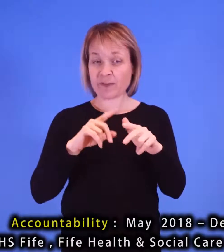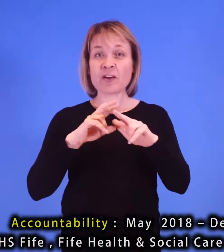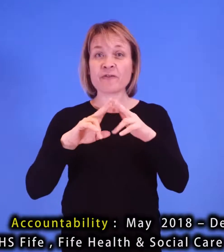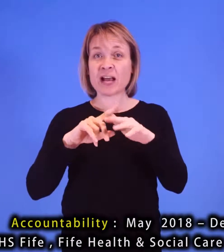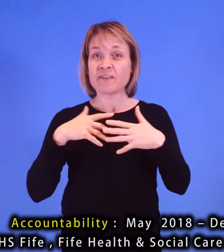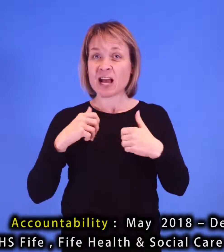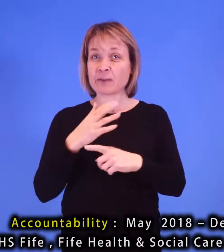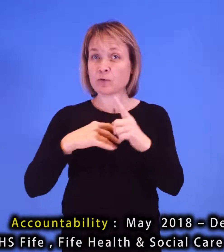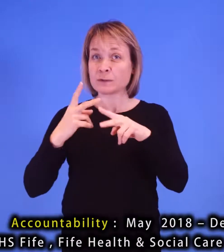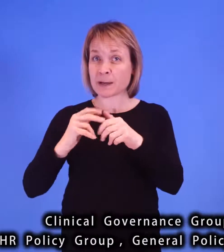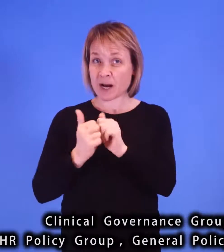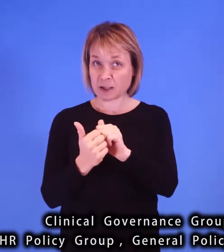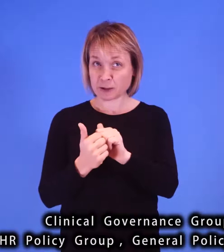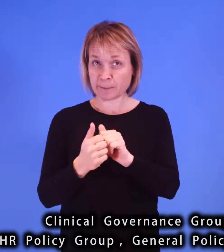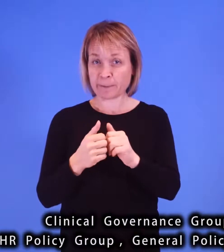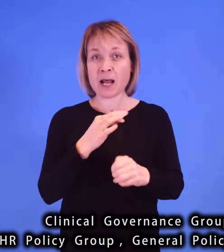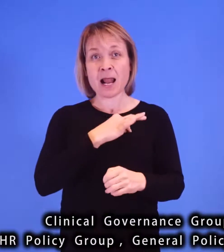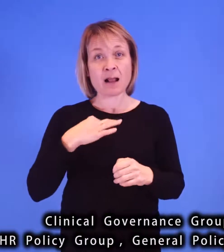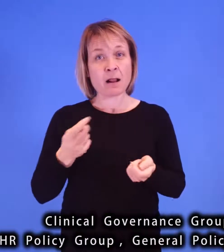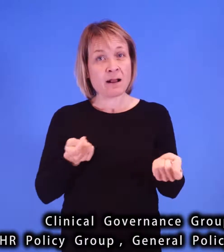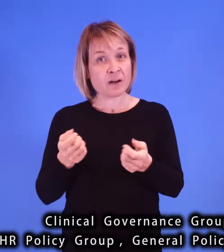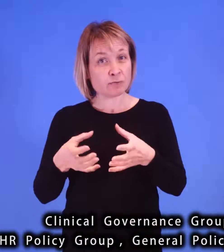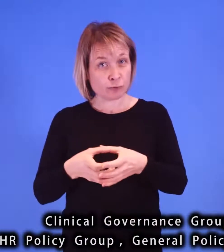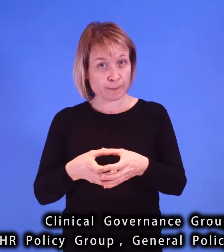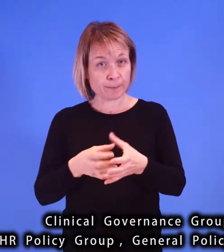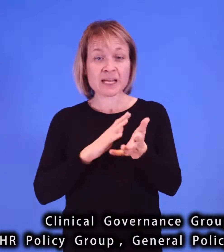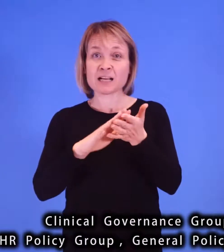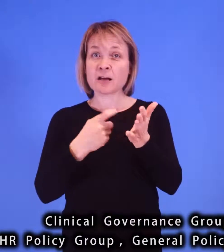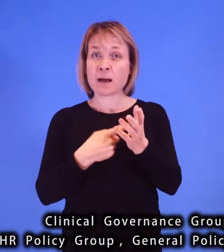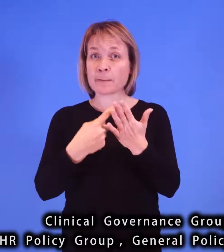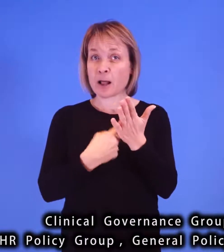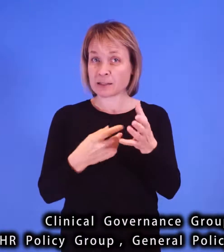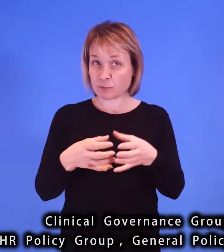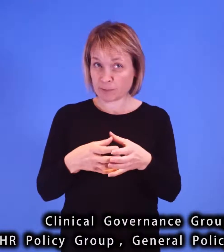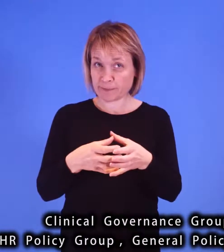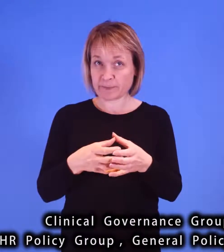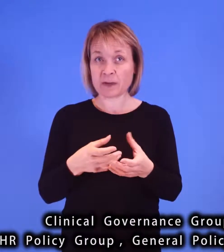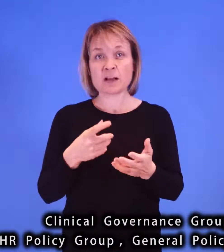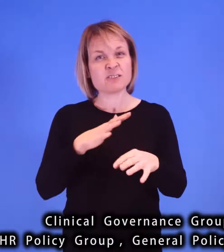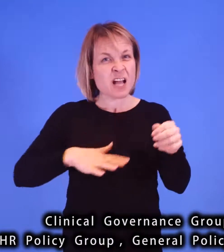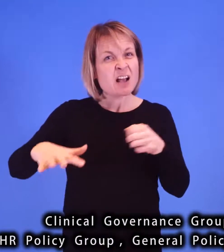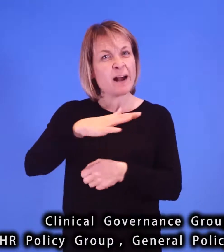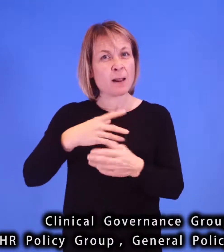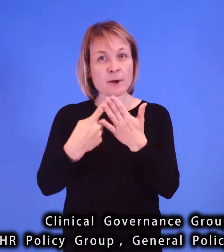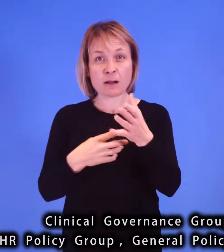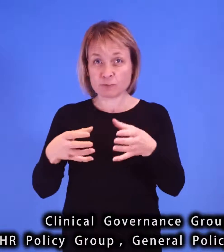Fife Health and Social Care Partnership, Clinical Governance Group, HR Policy Group, General Policy Group.